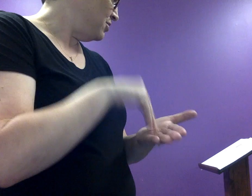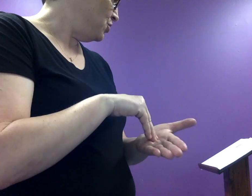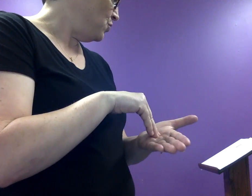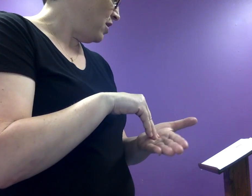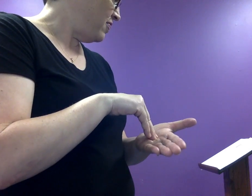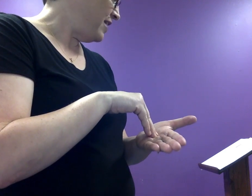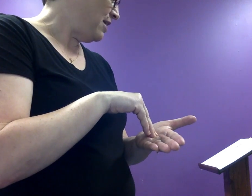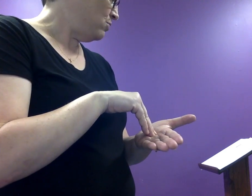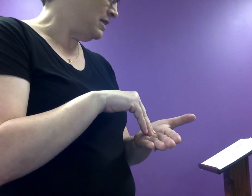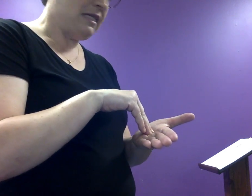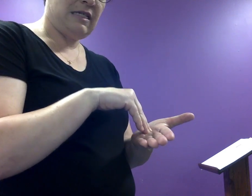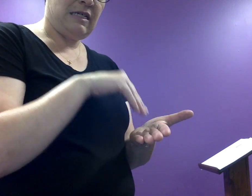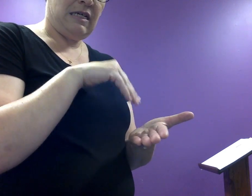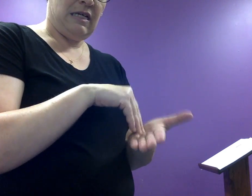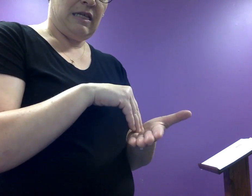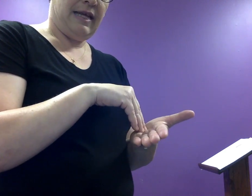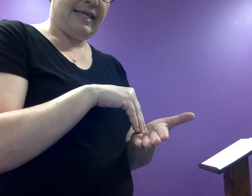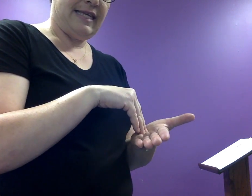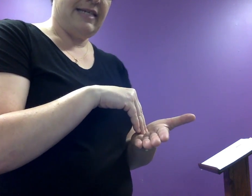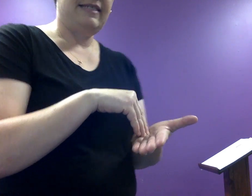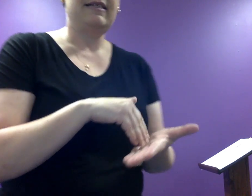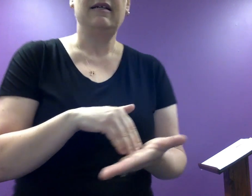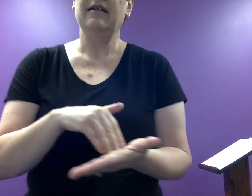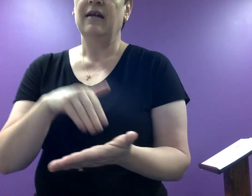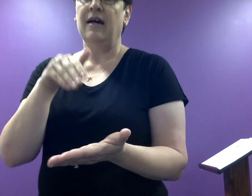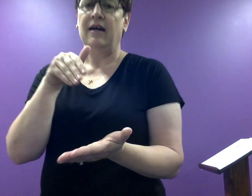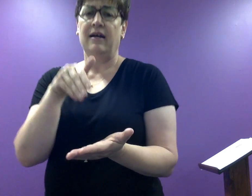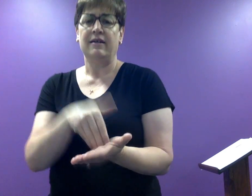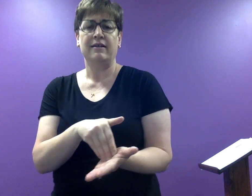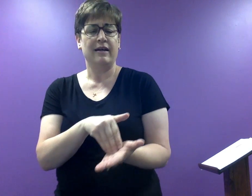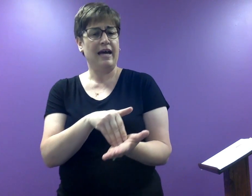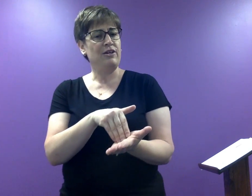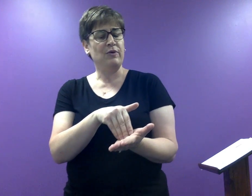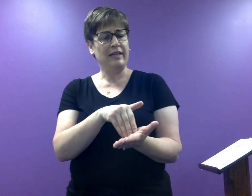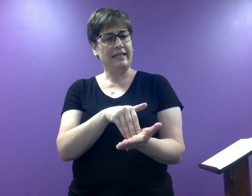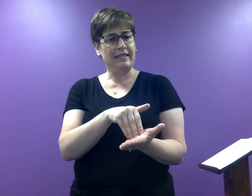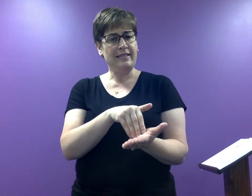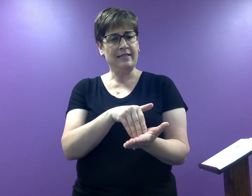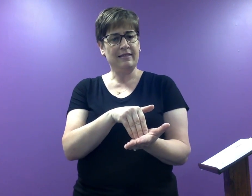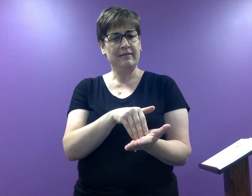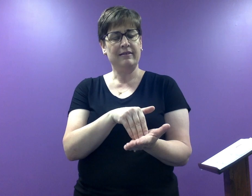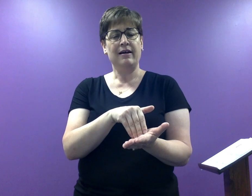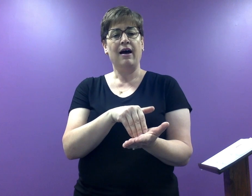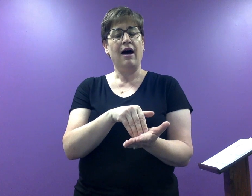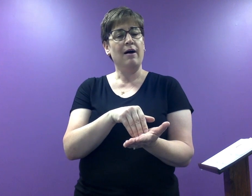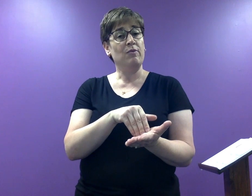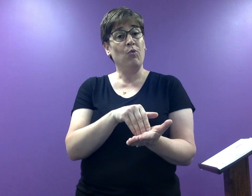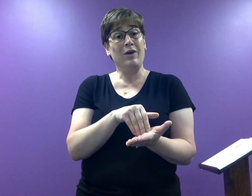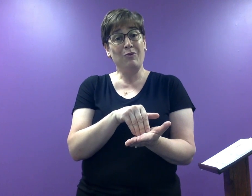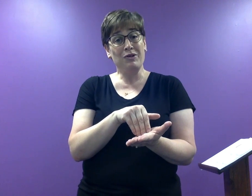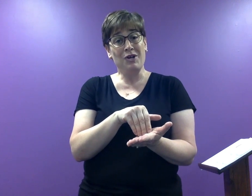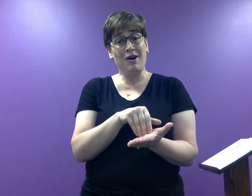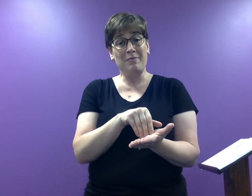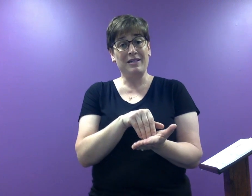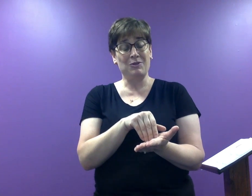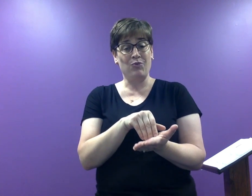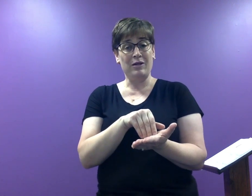do 1,000 like this. I do it like this. We were taught because we